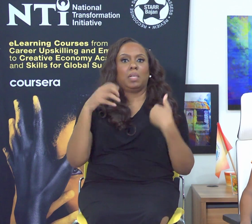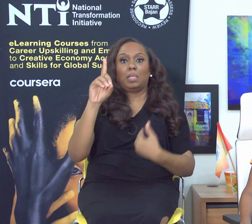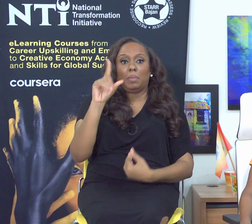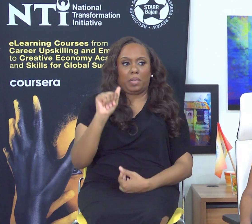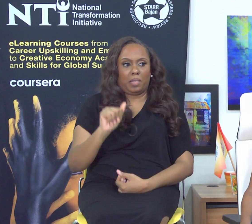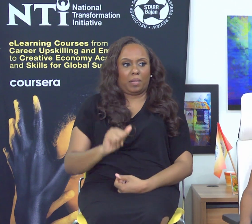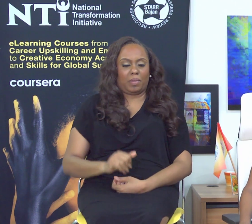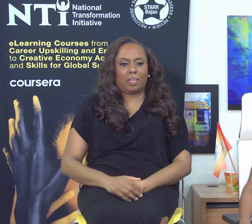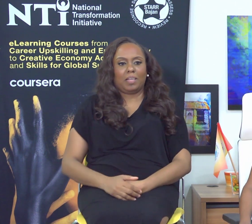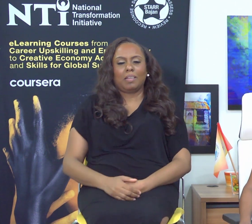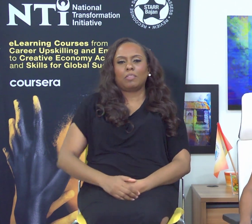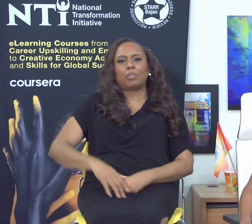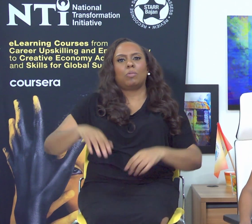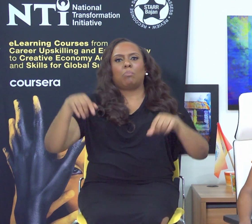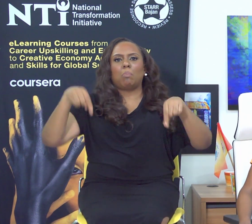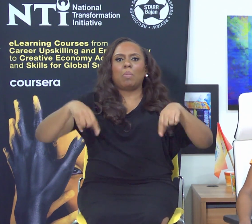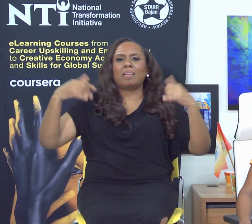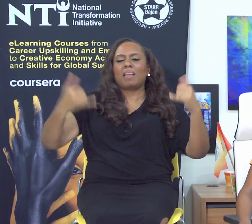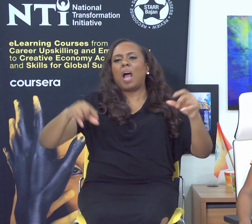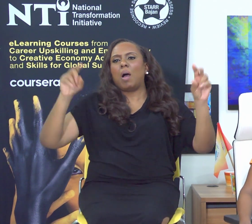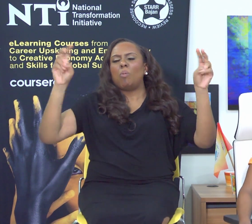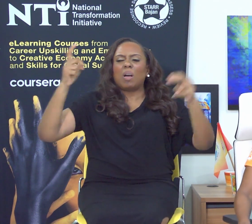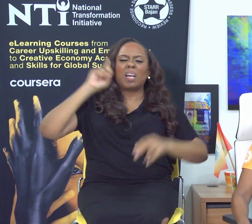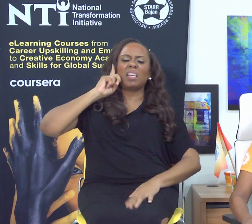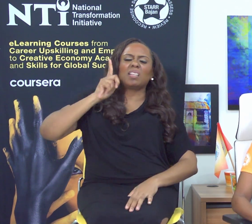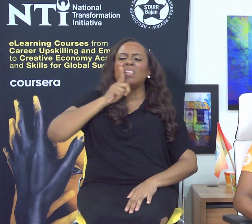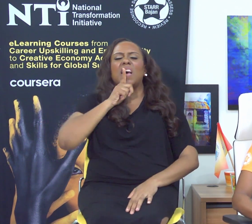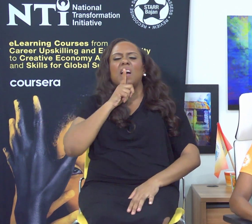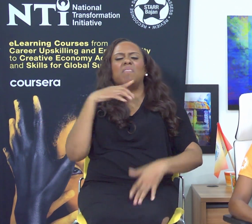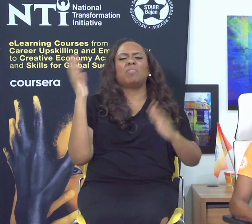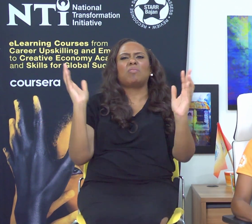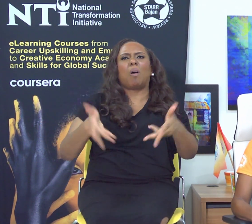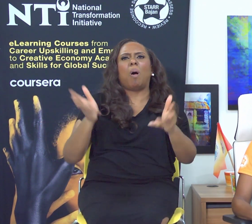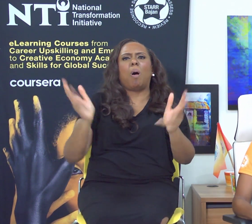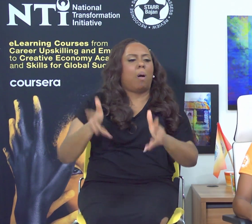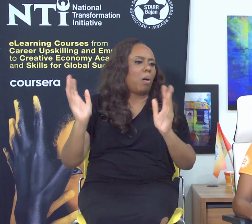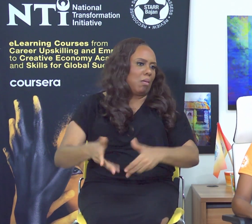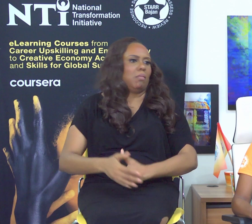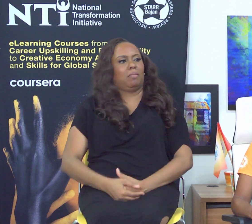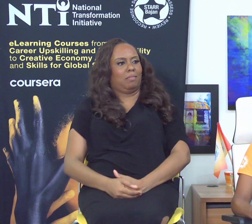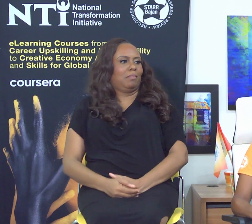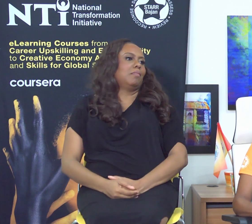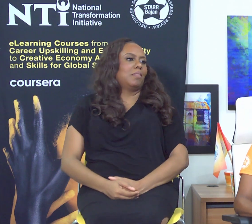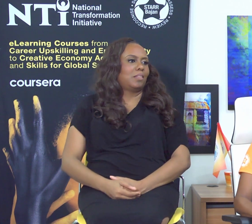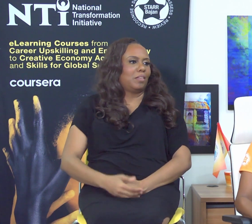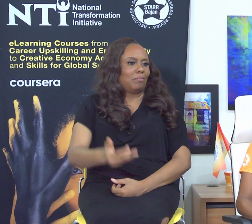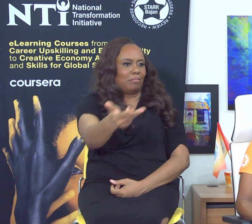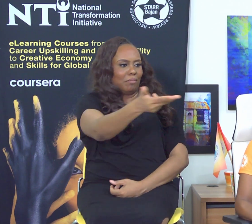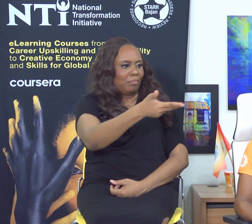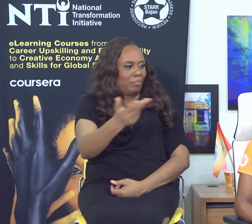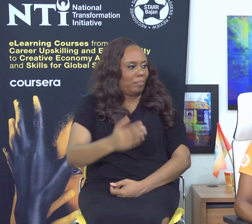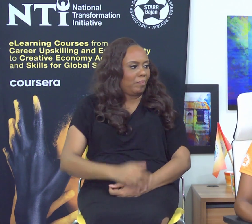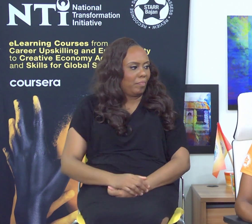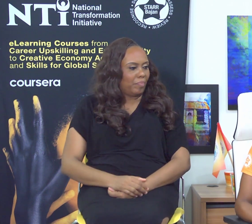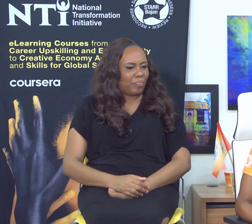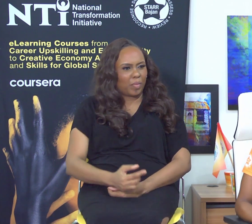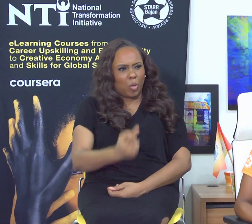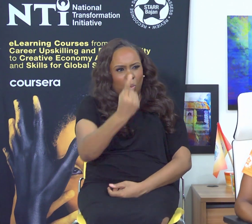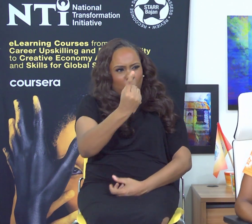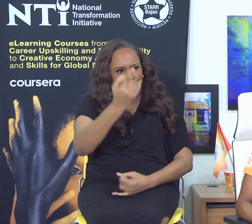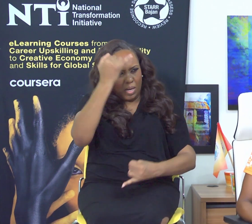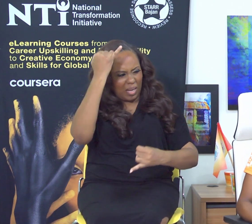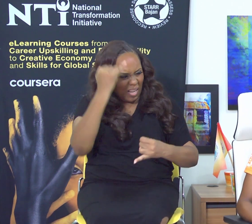today, Deaf Talks, you understand? We're talking with three members of the deaf community. One